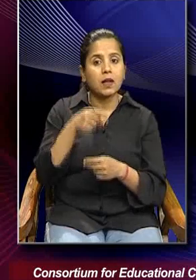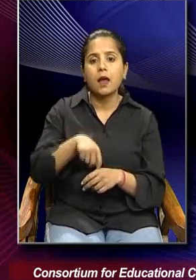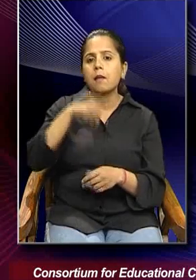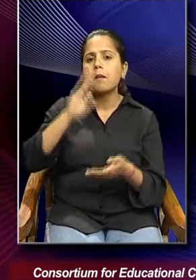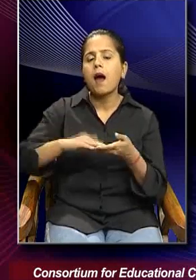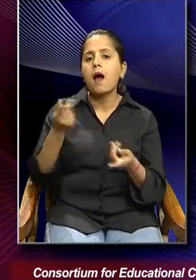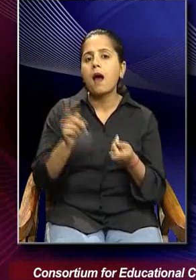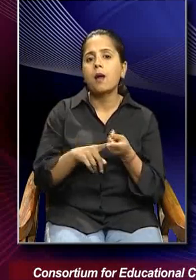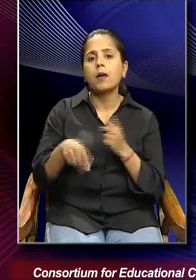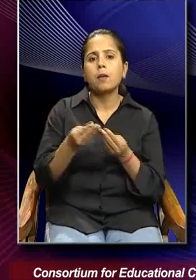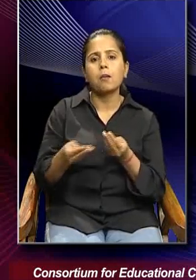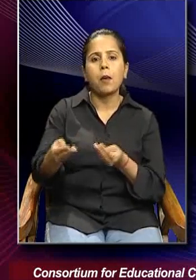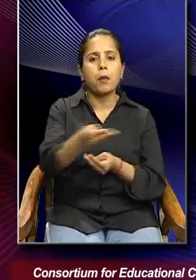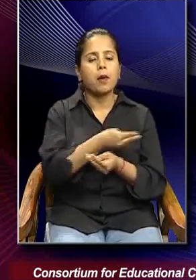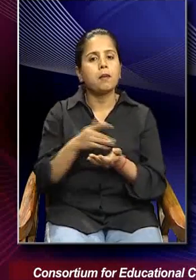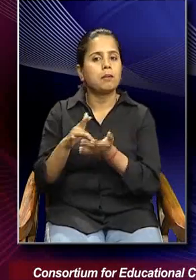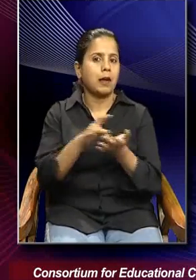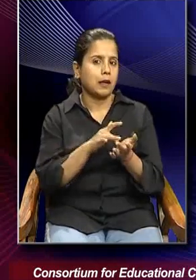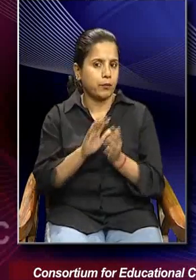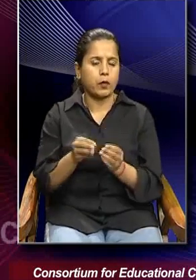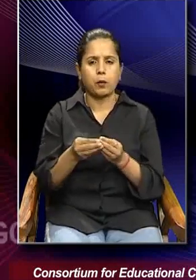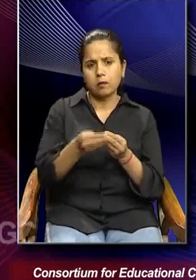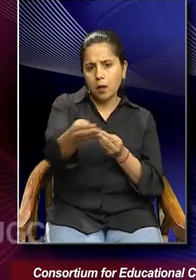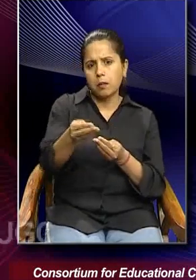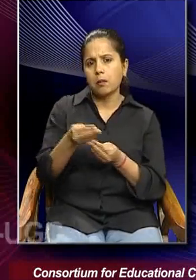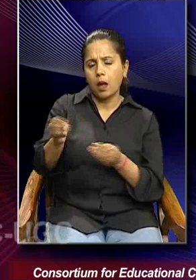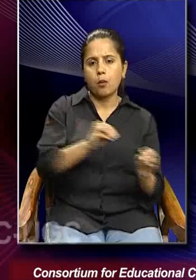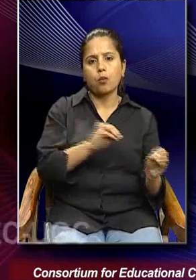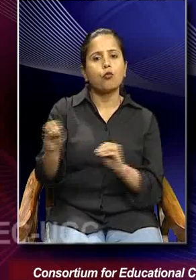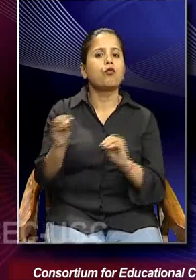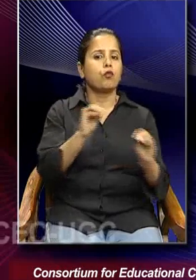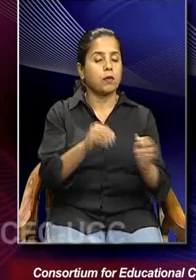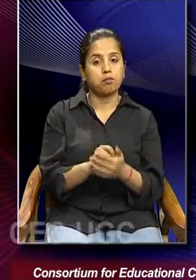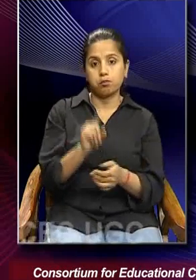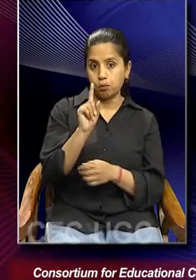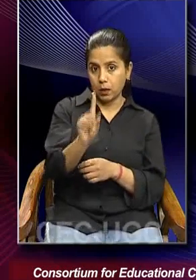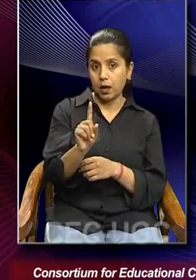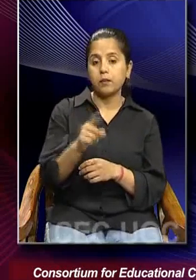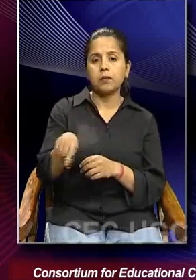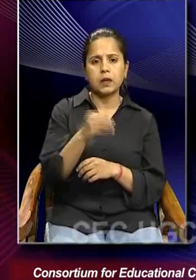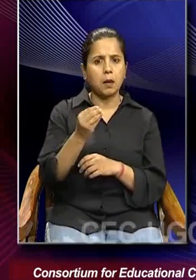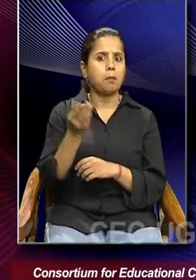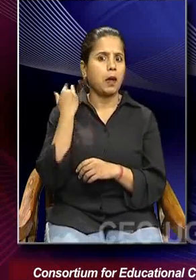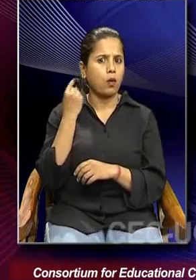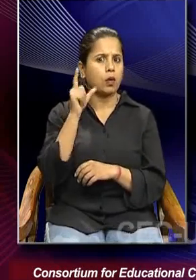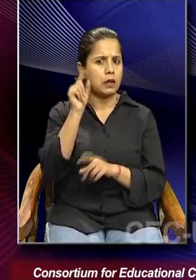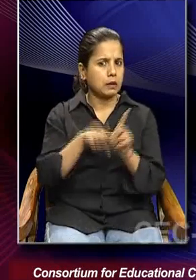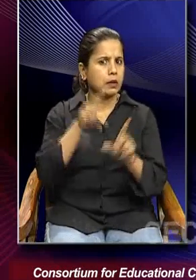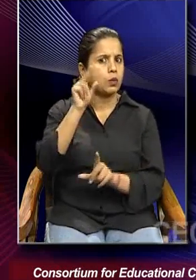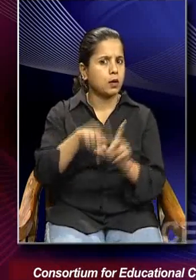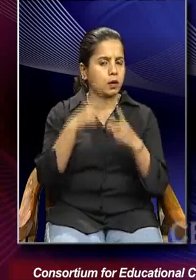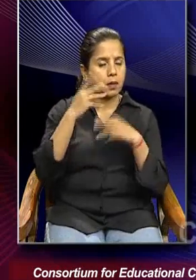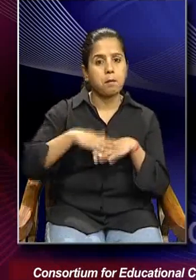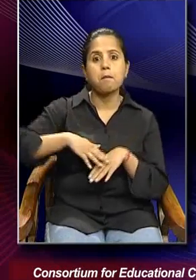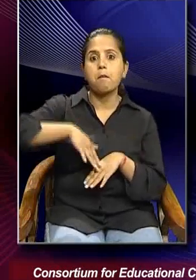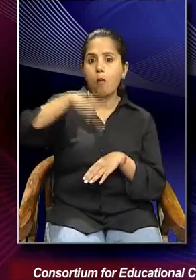happen in nearby places, short distance migration. However, in recent decades, with